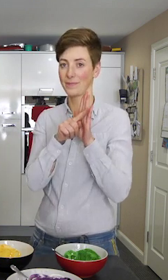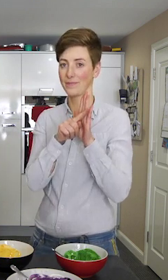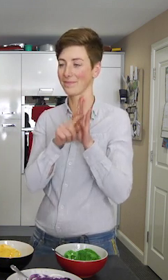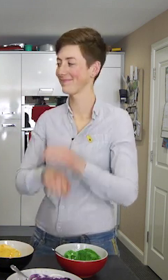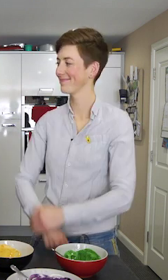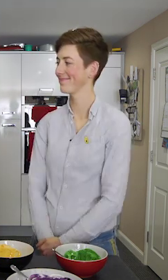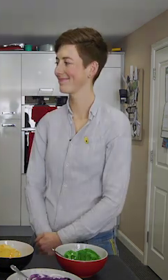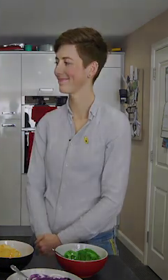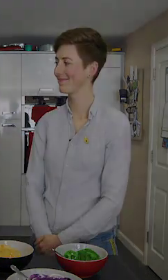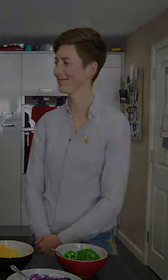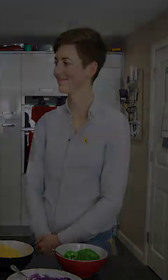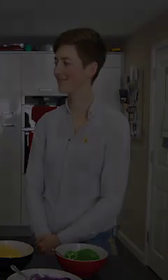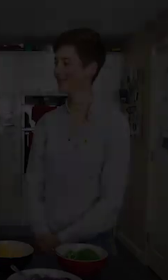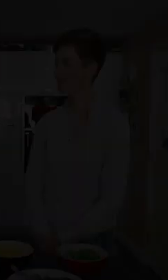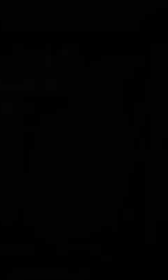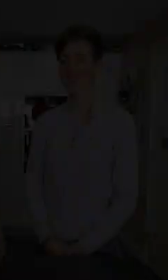hour.